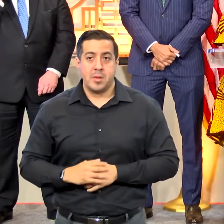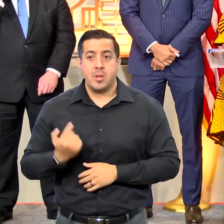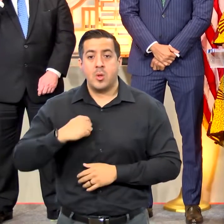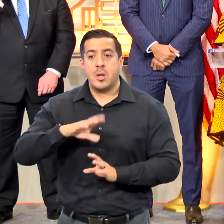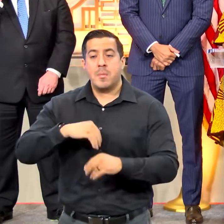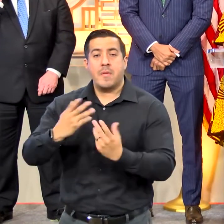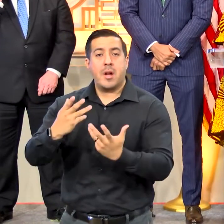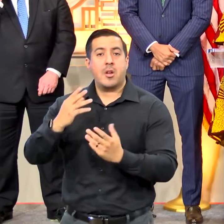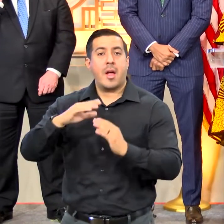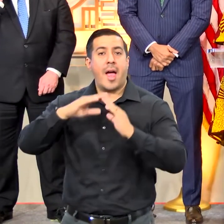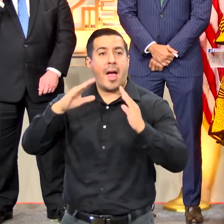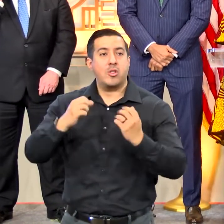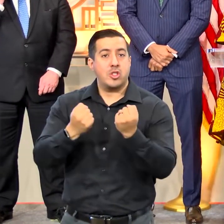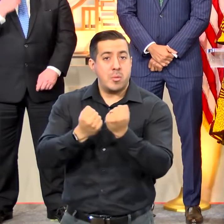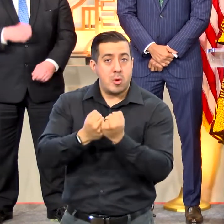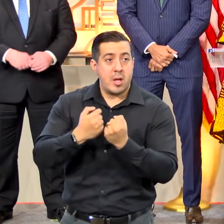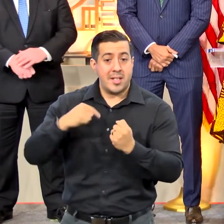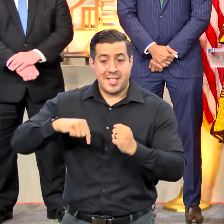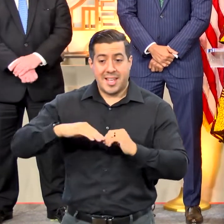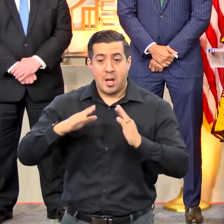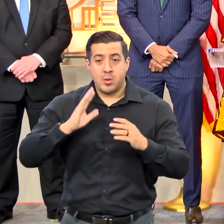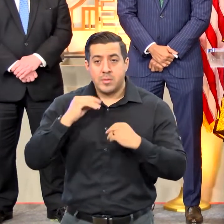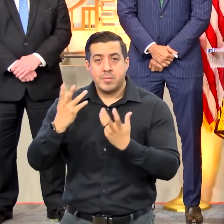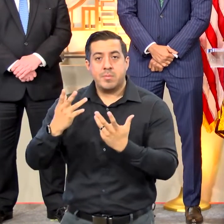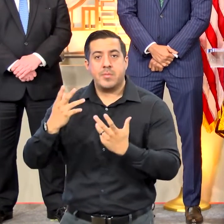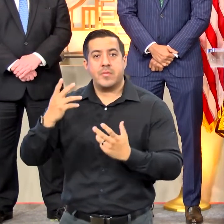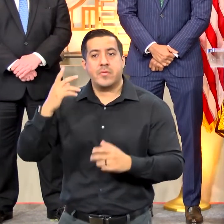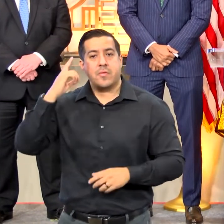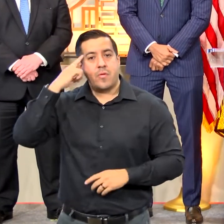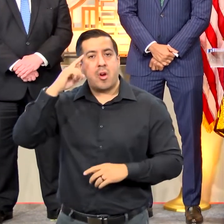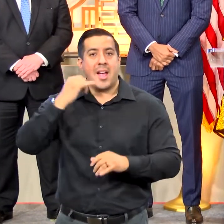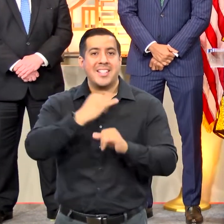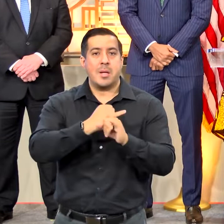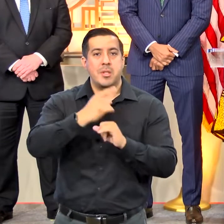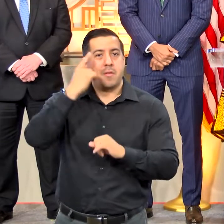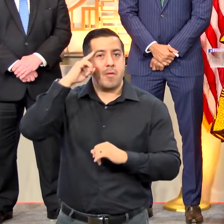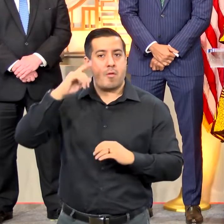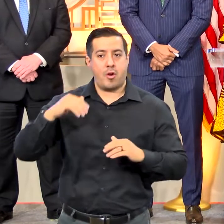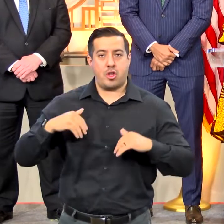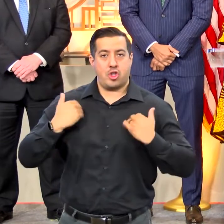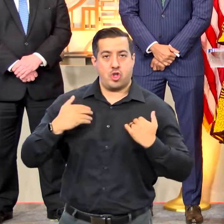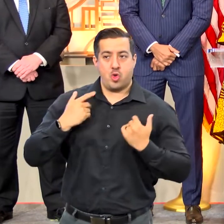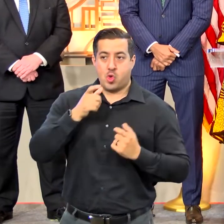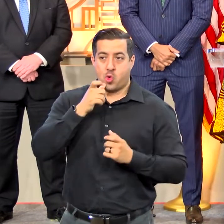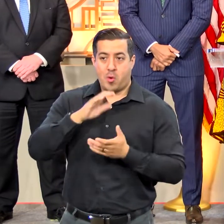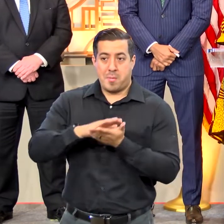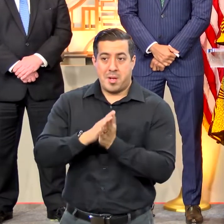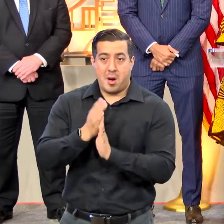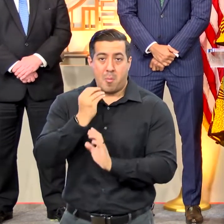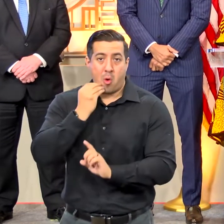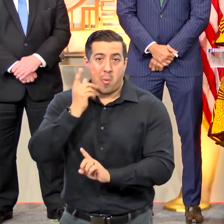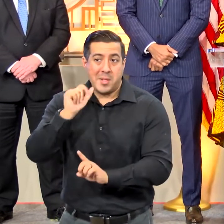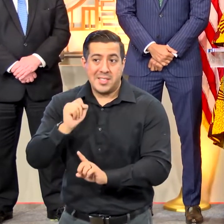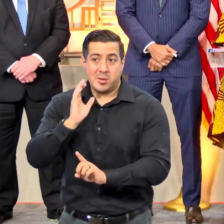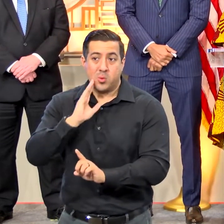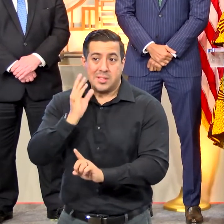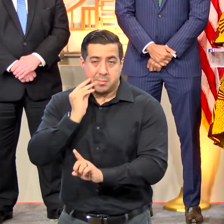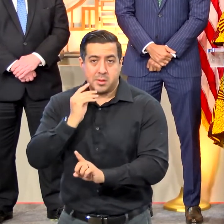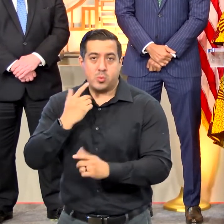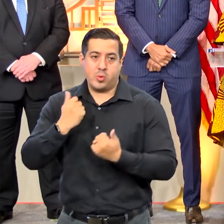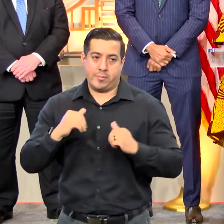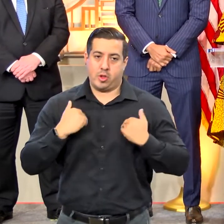housing, and earlier this year we funded a campus for foster youth who might be at risk of experiencing homelessness. While